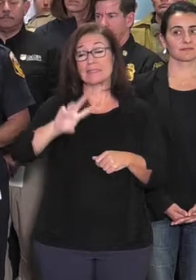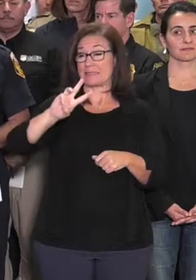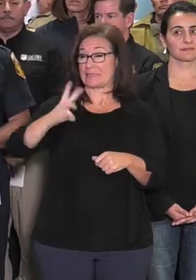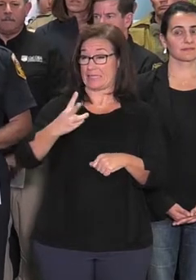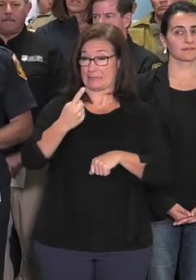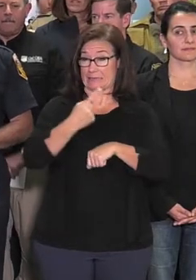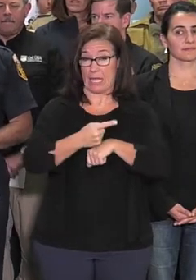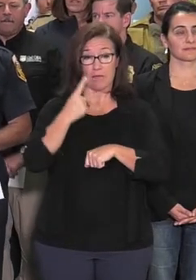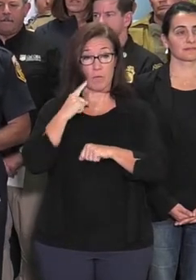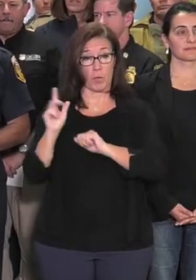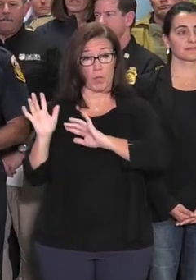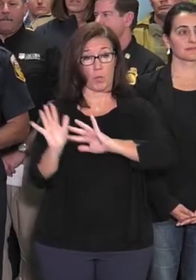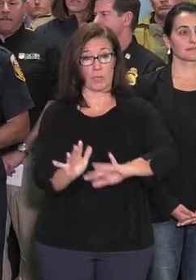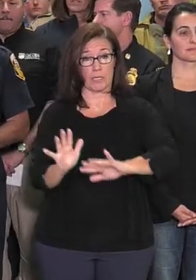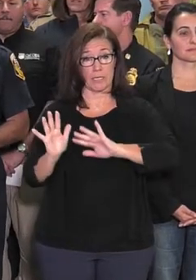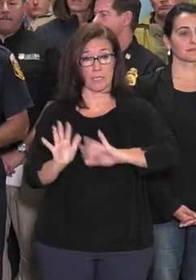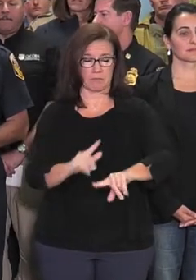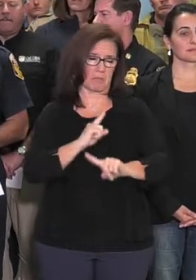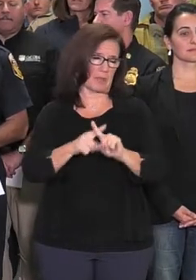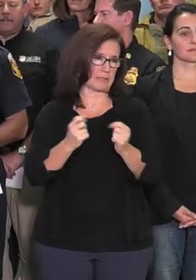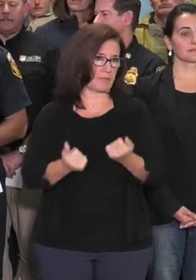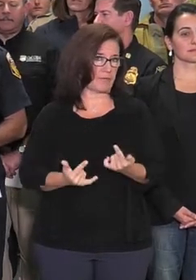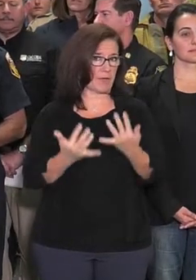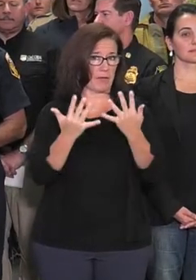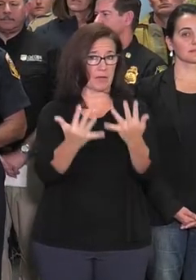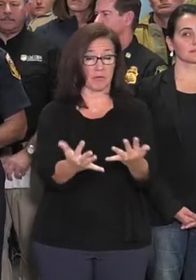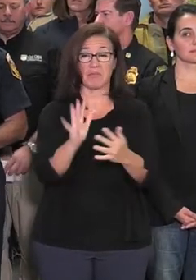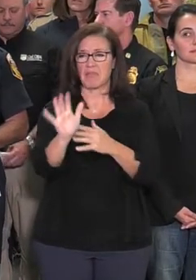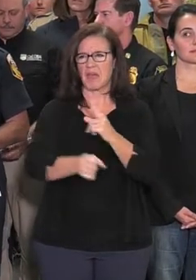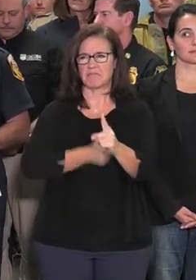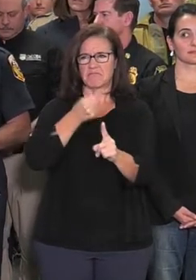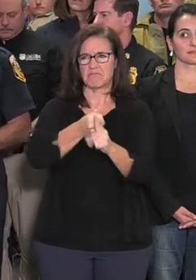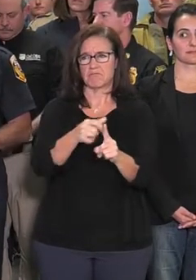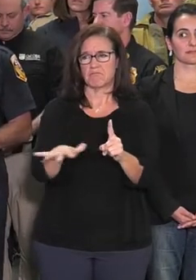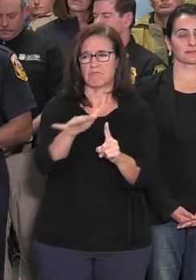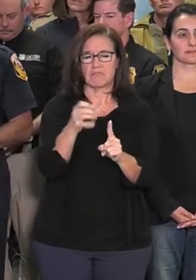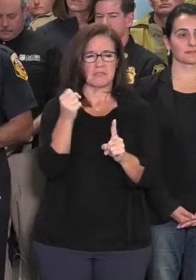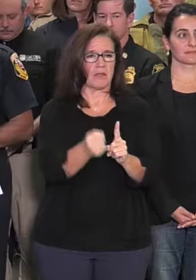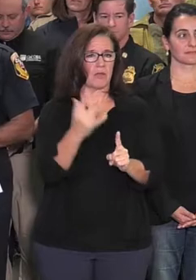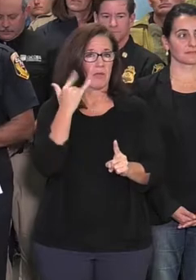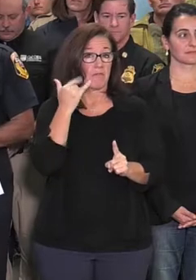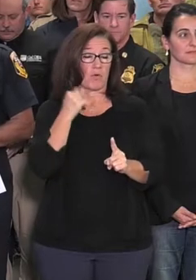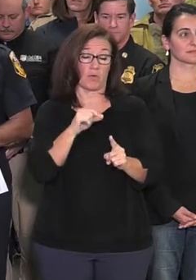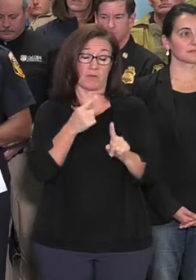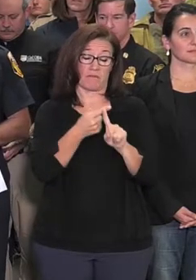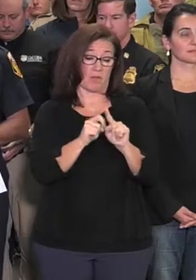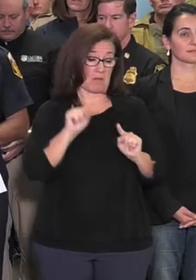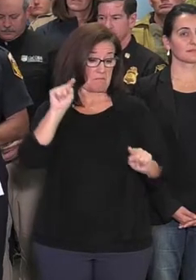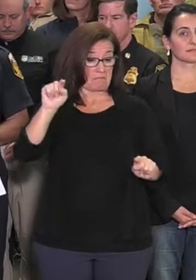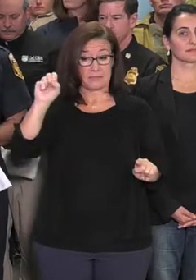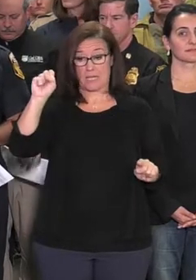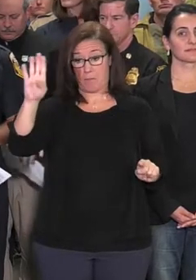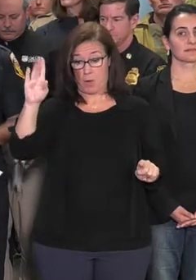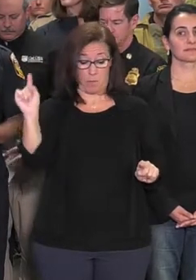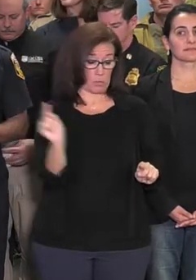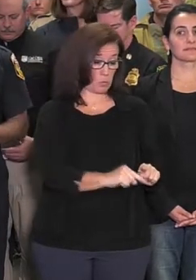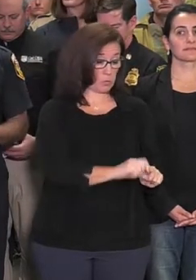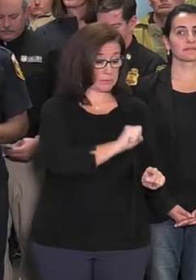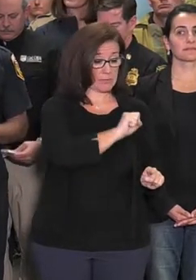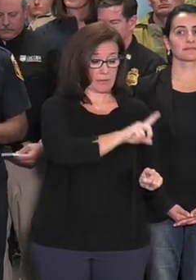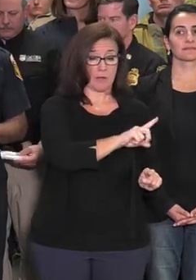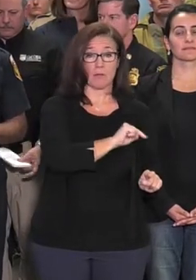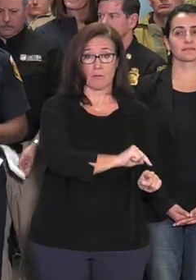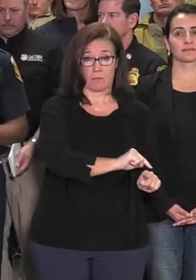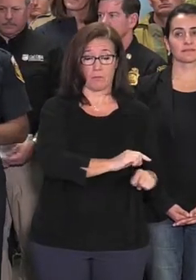wind event and this fire siege that has impacted Southern California from Santa Barbara to San Diego.